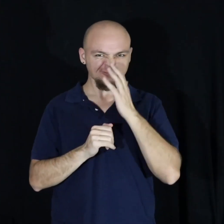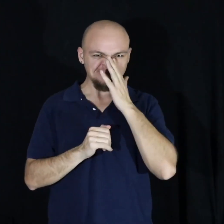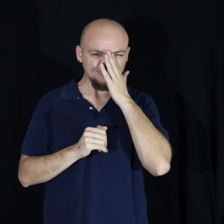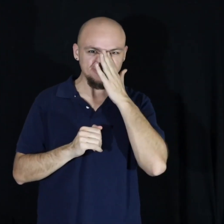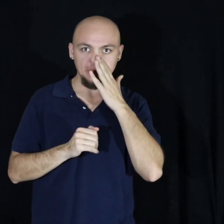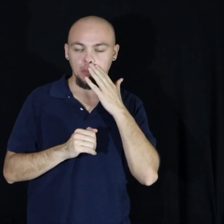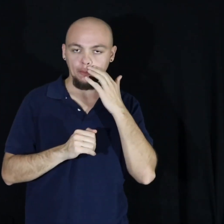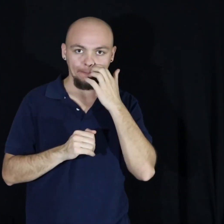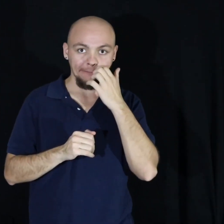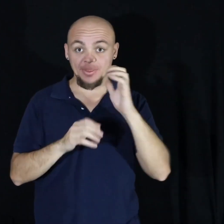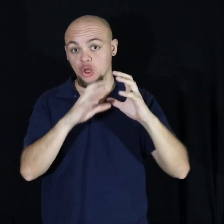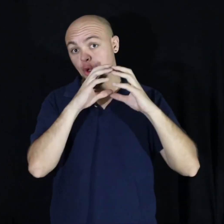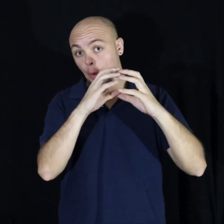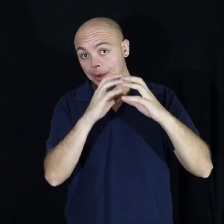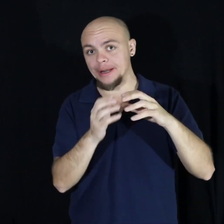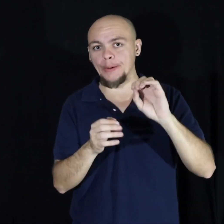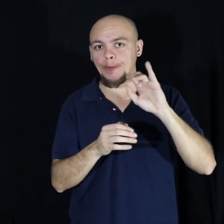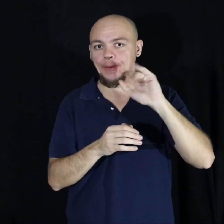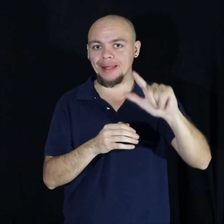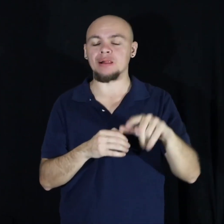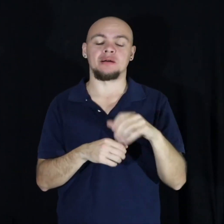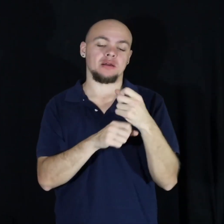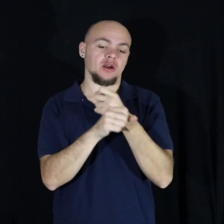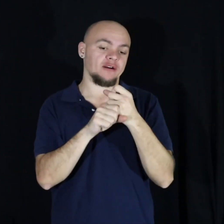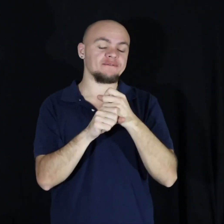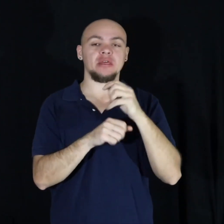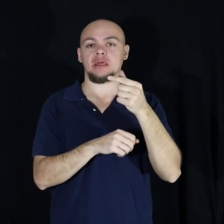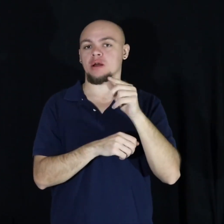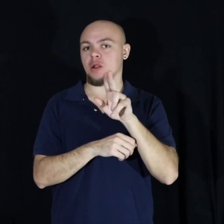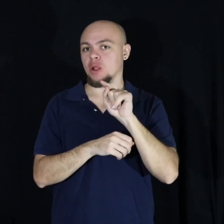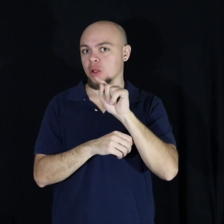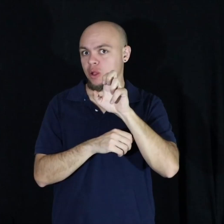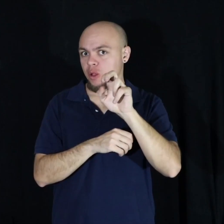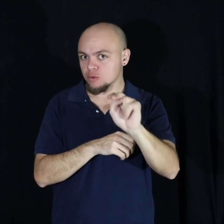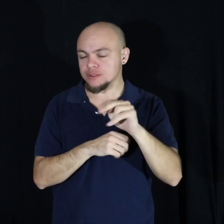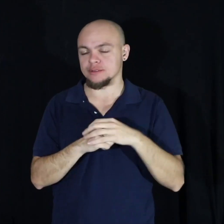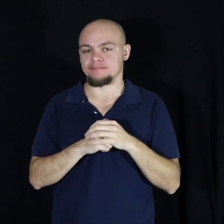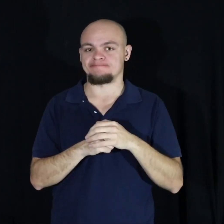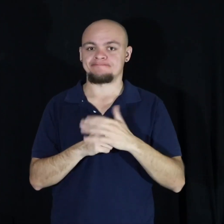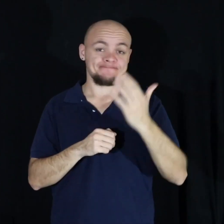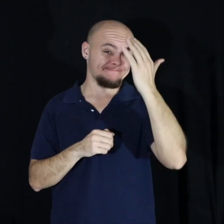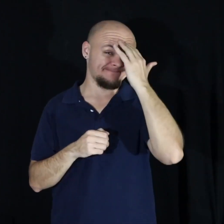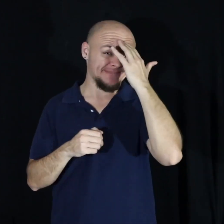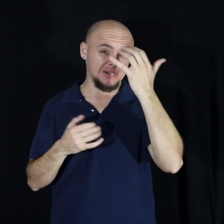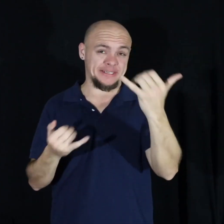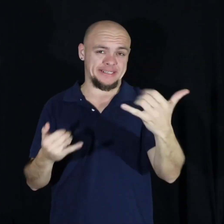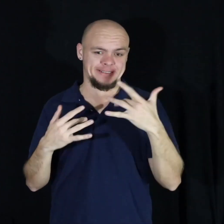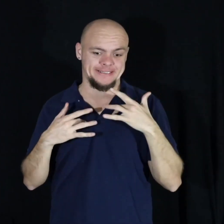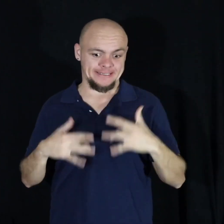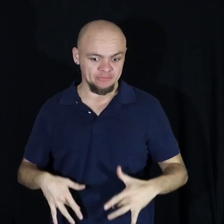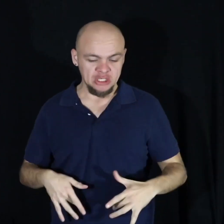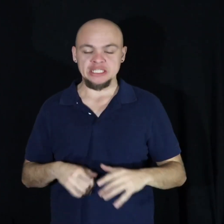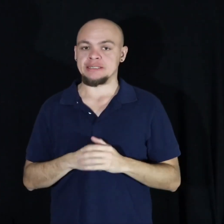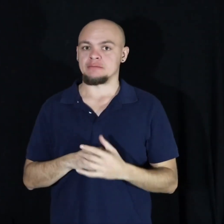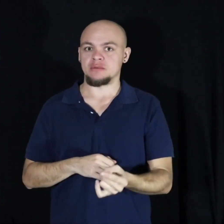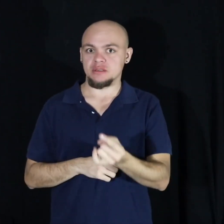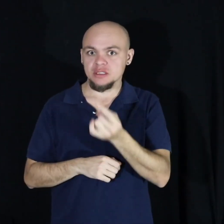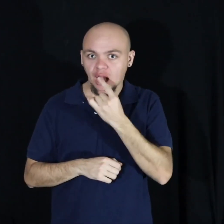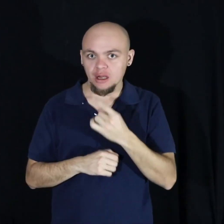oil, coffee, gluten. Now, I know this is depressing. It sucks.